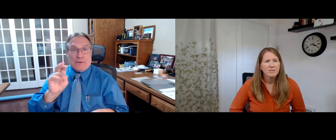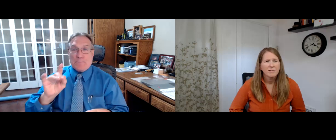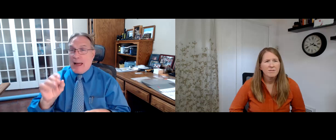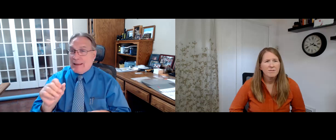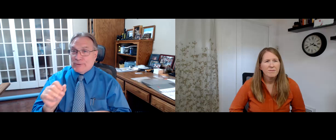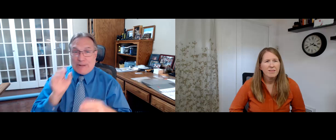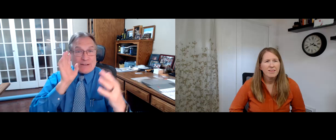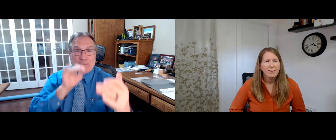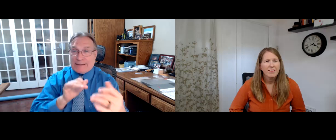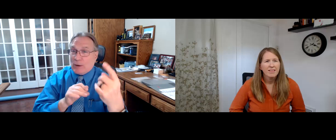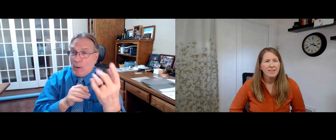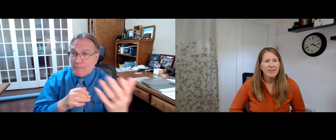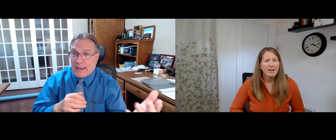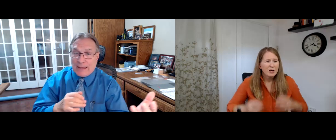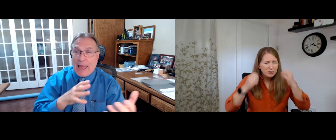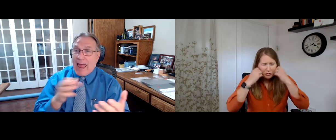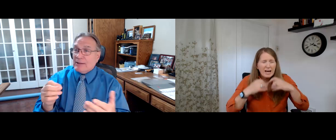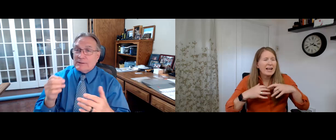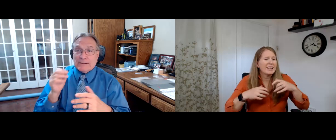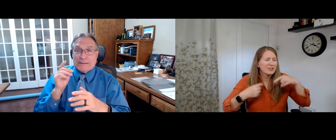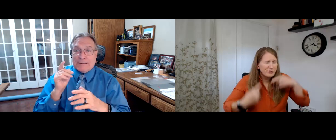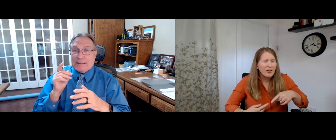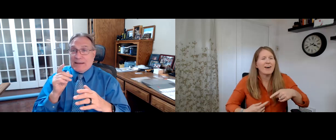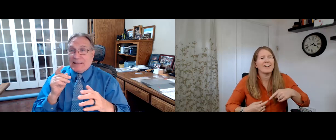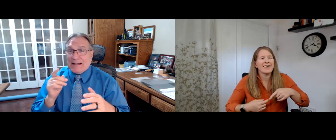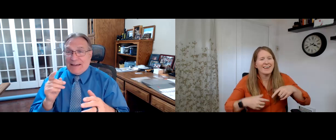900 miles expecting one thing and